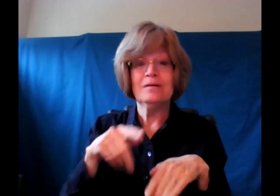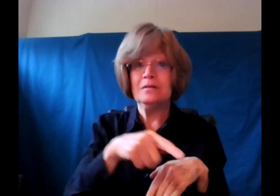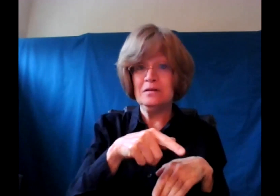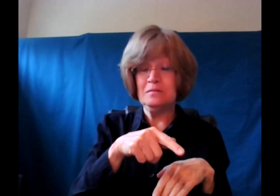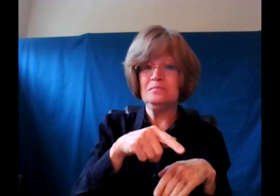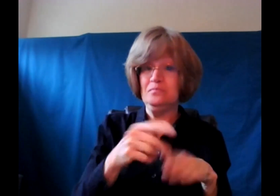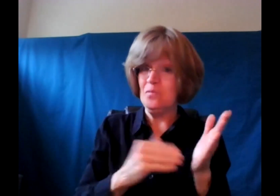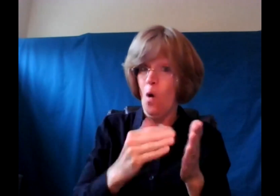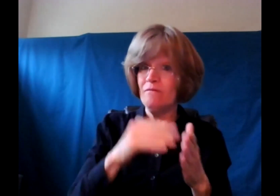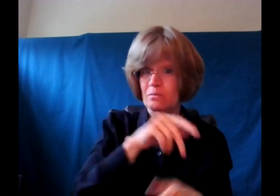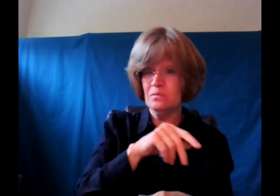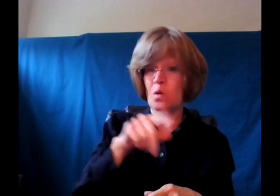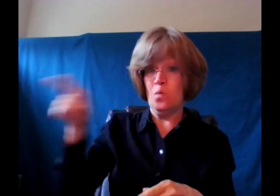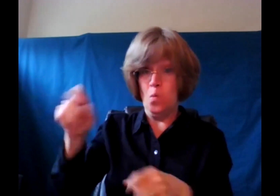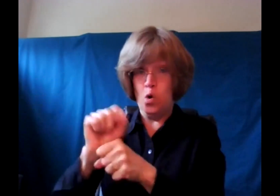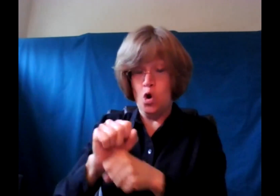walked oftentimes to work.